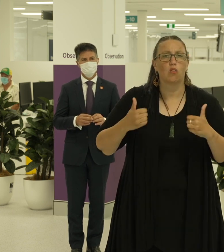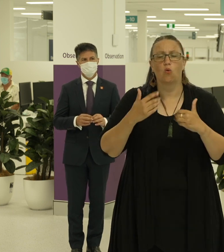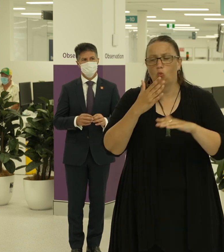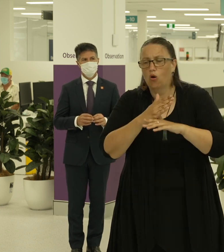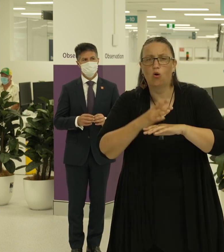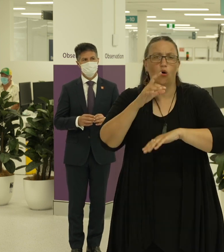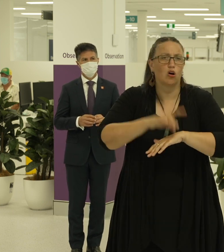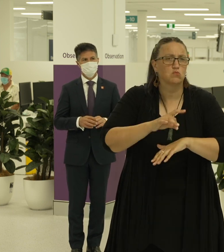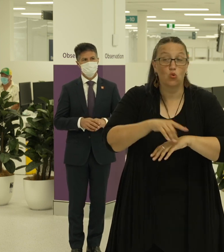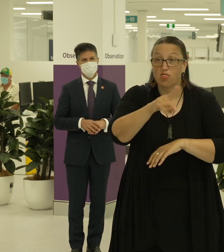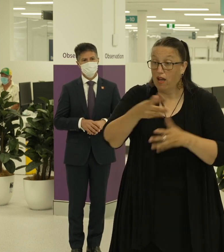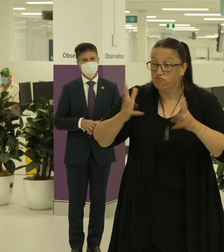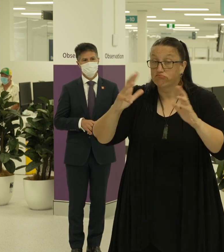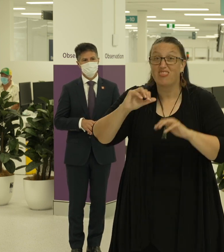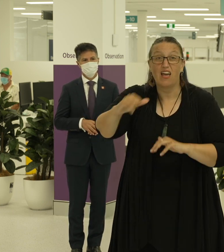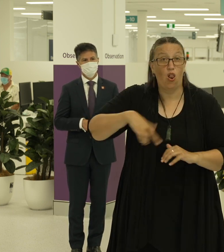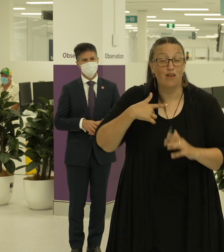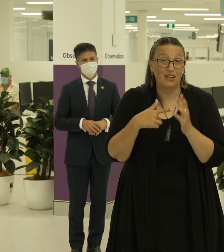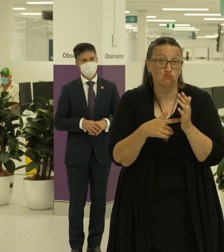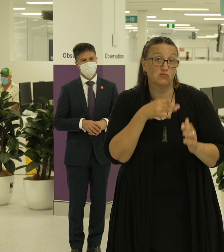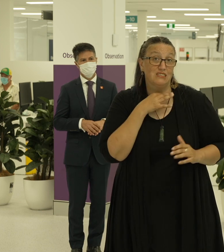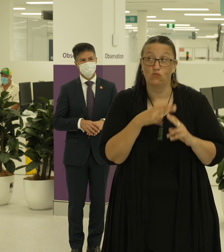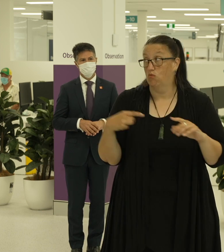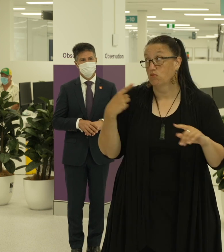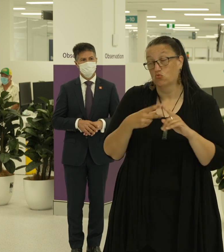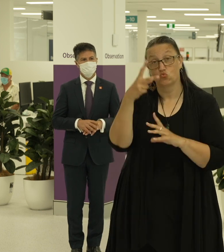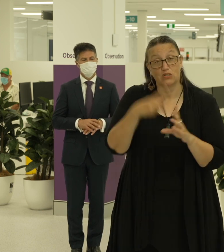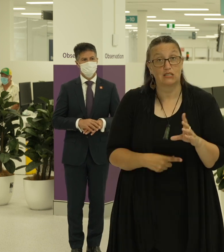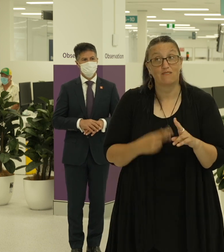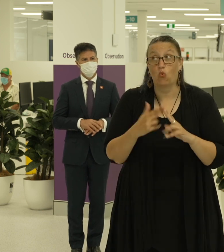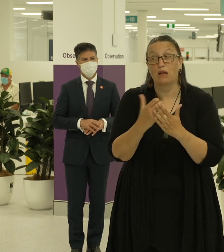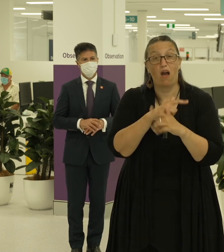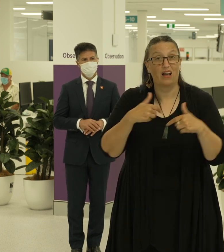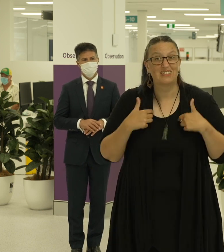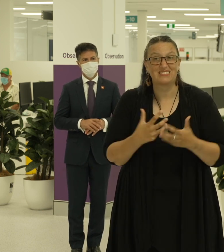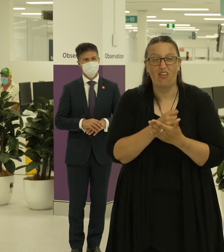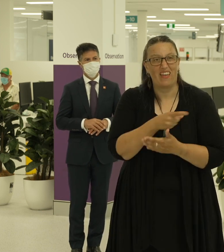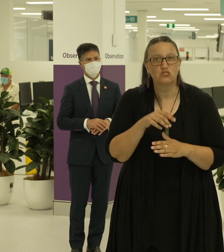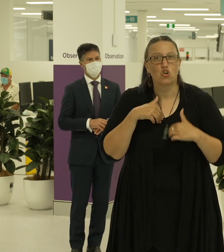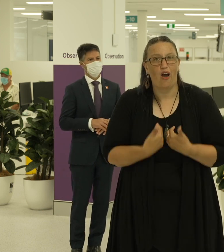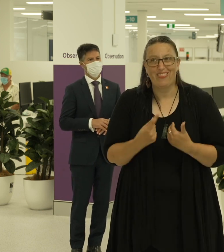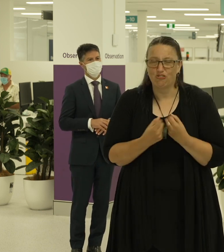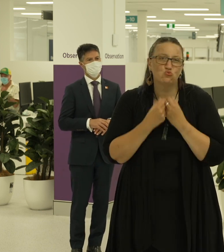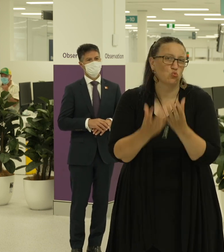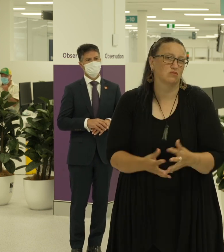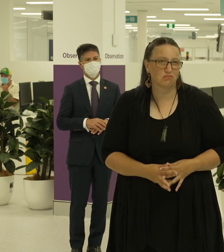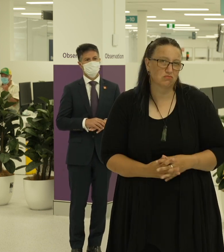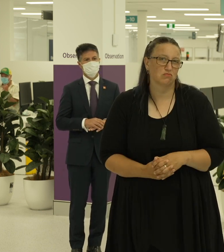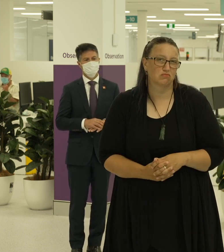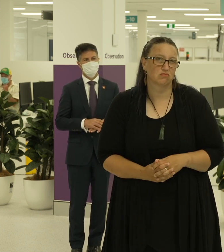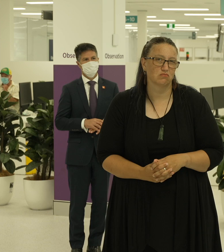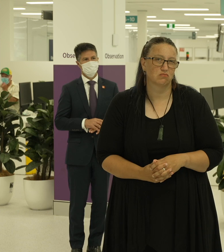put themselves at risk through this last 2 years to keep us all safe. They're tired, they're exhausted, and it's